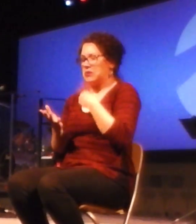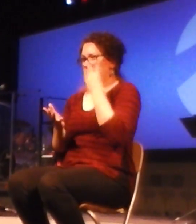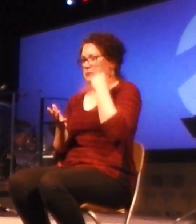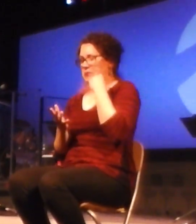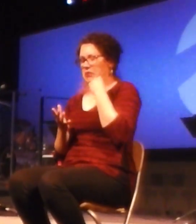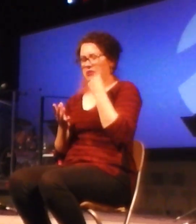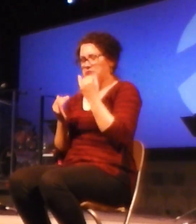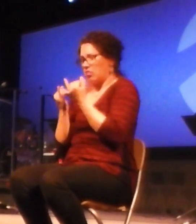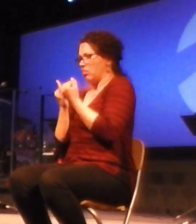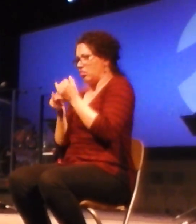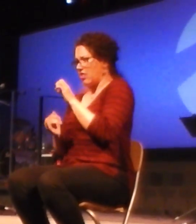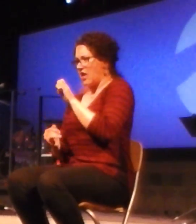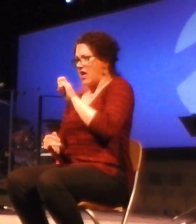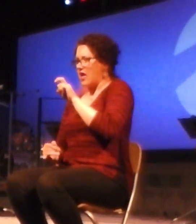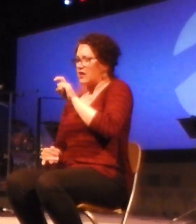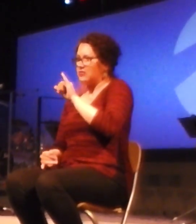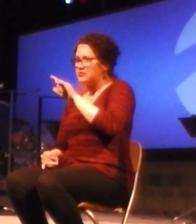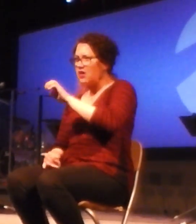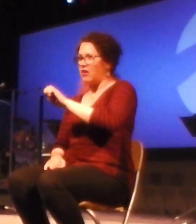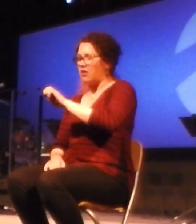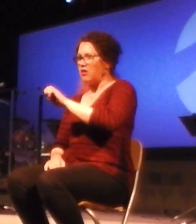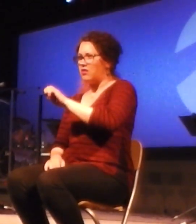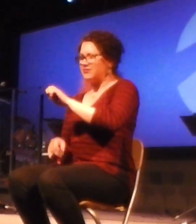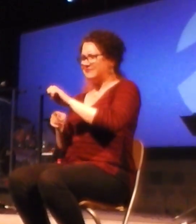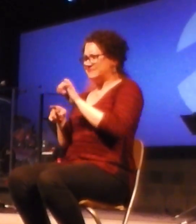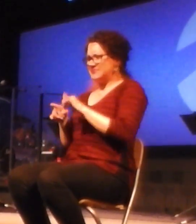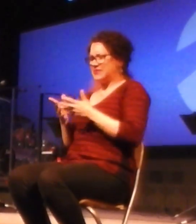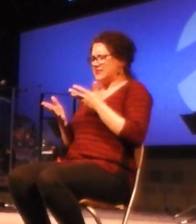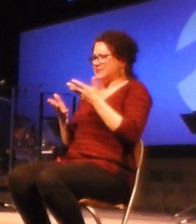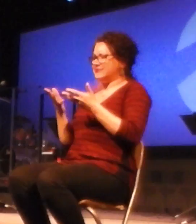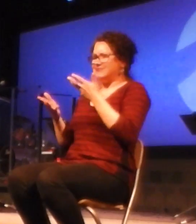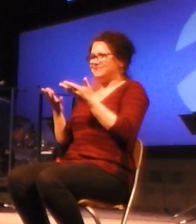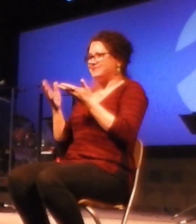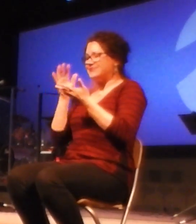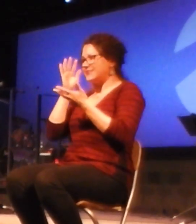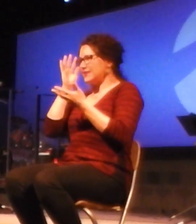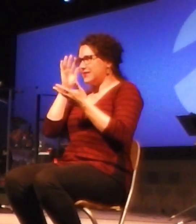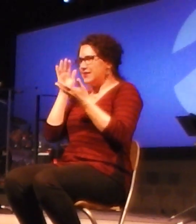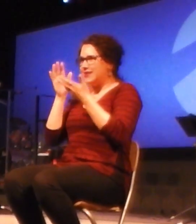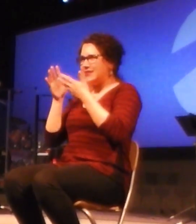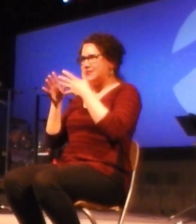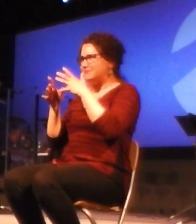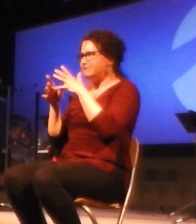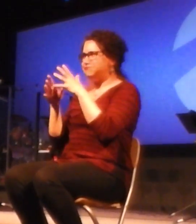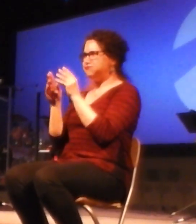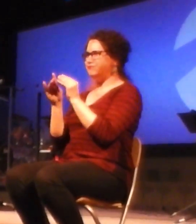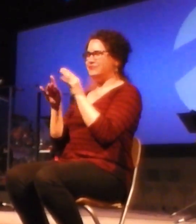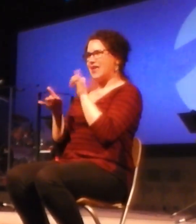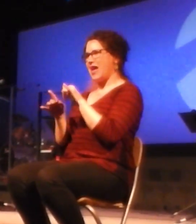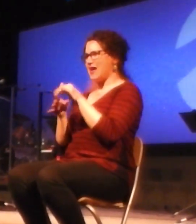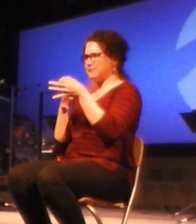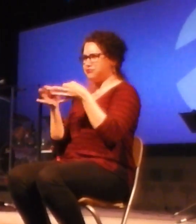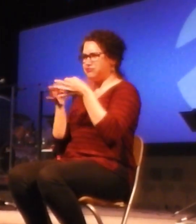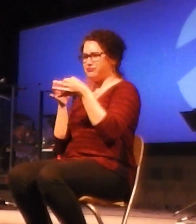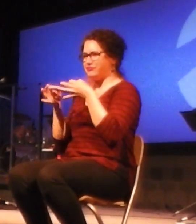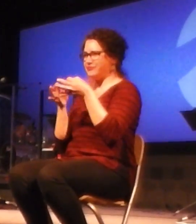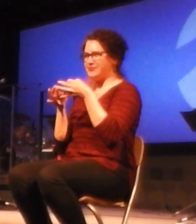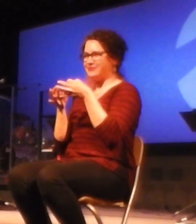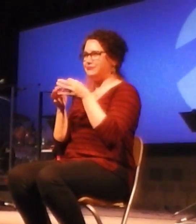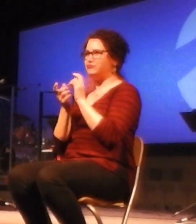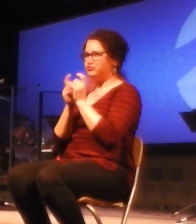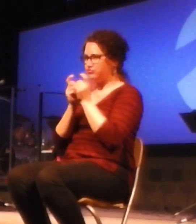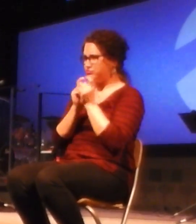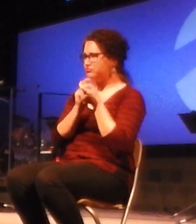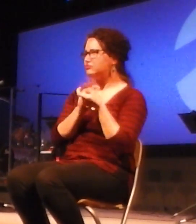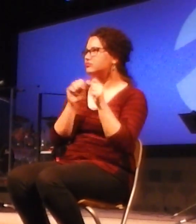of exile. And exile, I think, is kind of a nebulous kind of definition, kind of what we're getting at. But I think